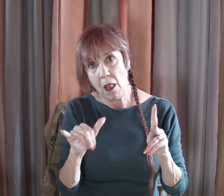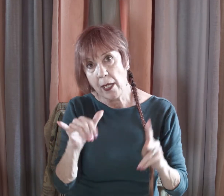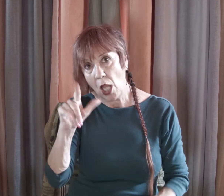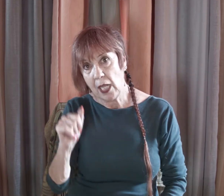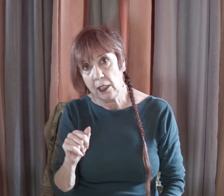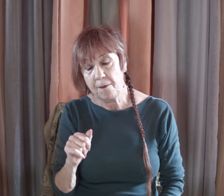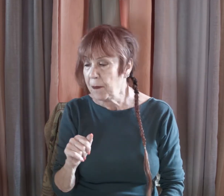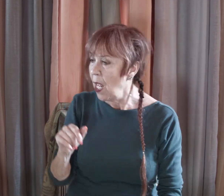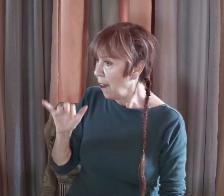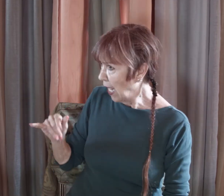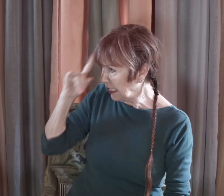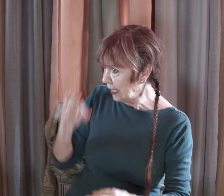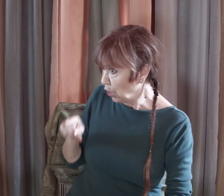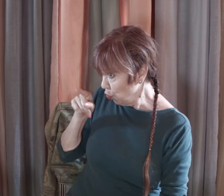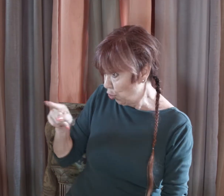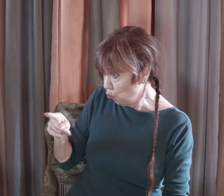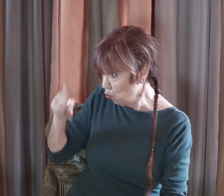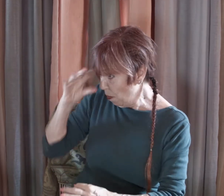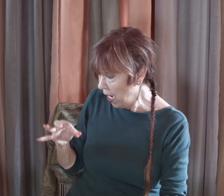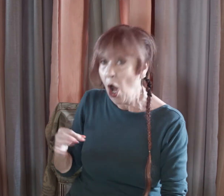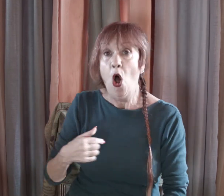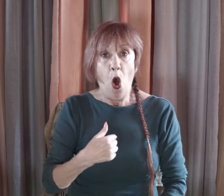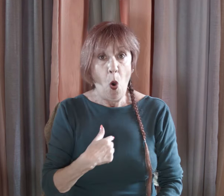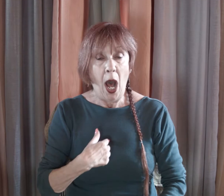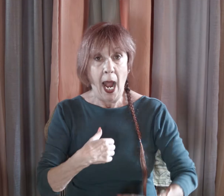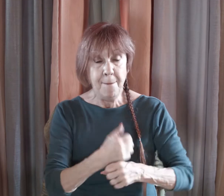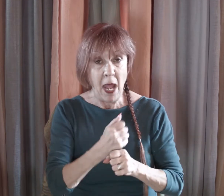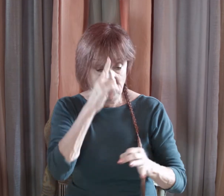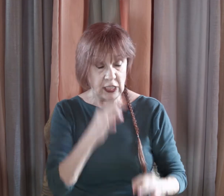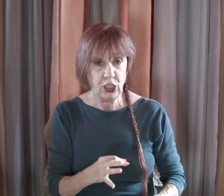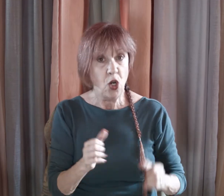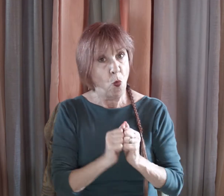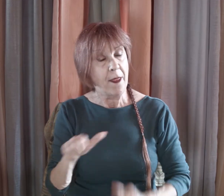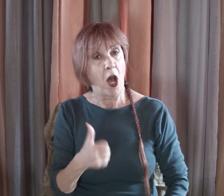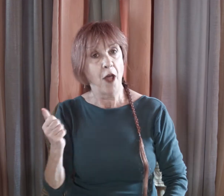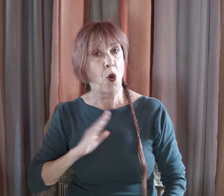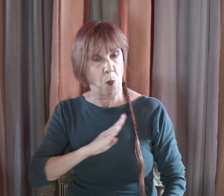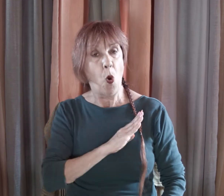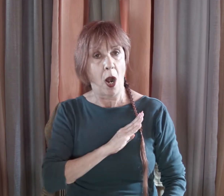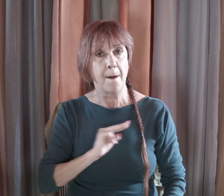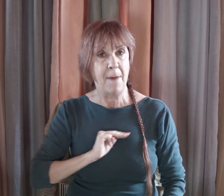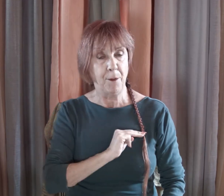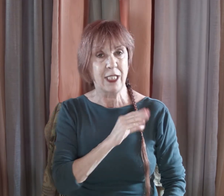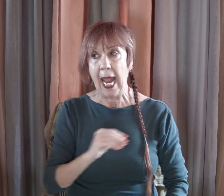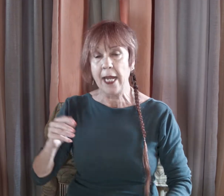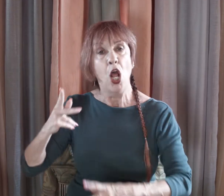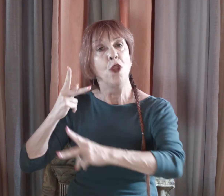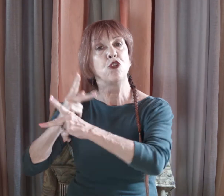Angeles. Is this a decision you made? It's a decision that I made along with other board members and the superintendent of schools, but